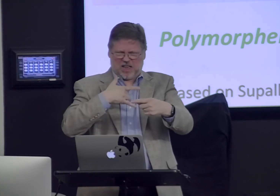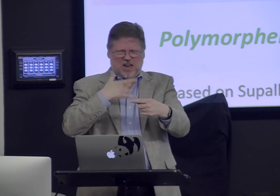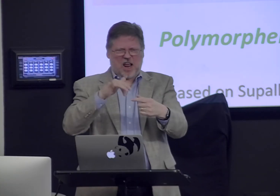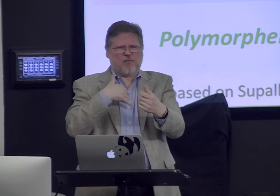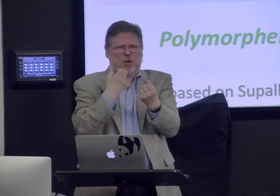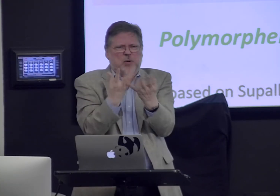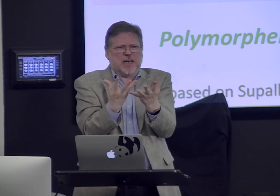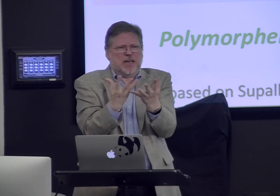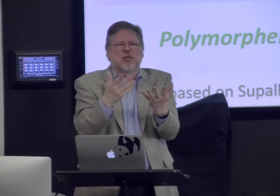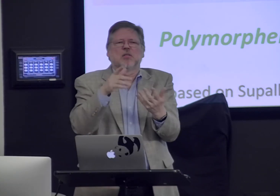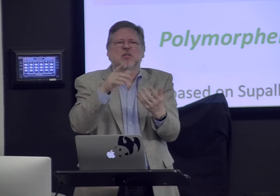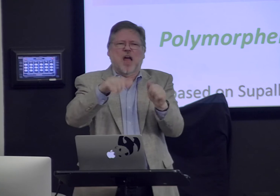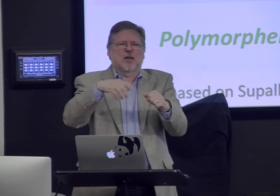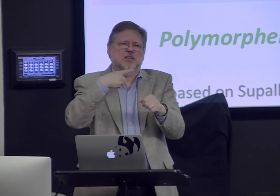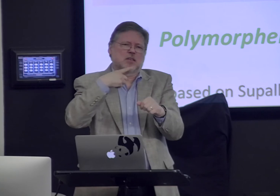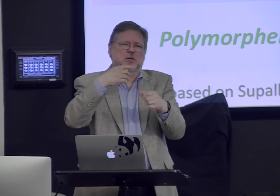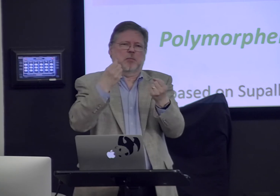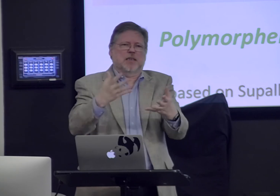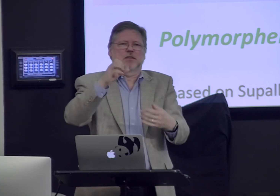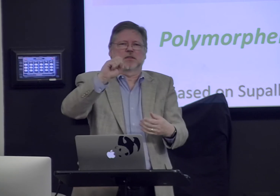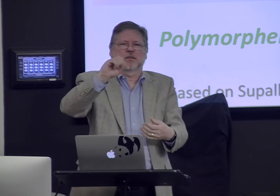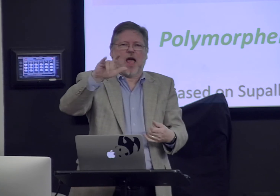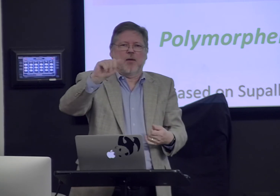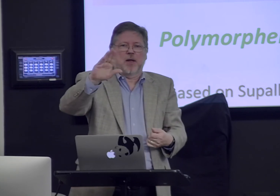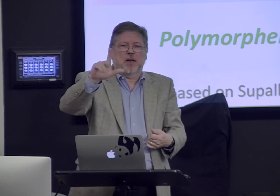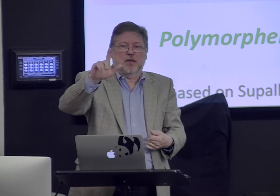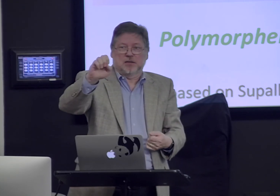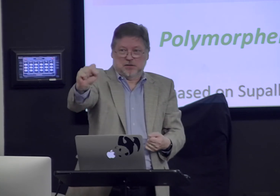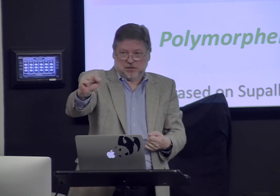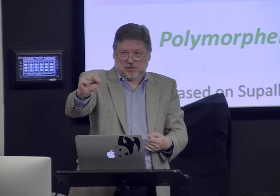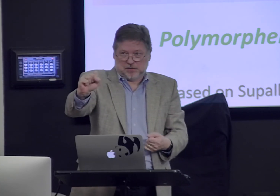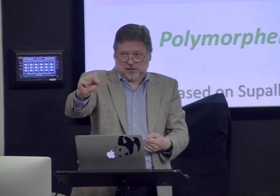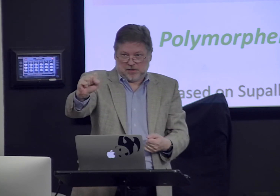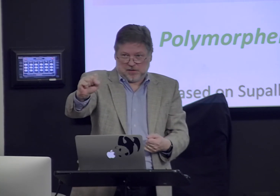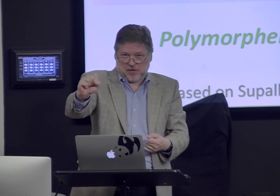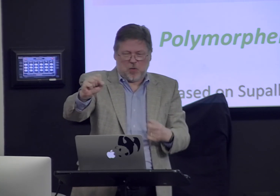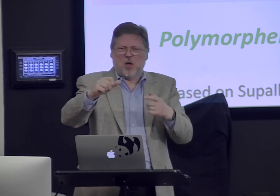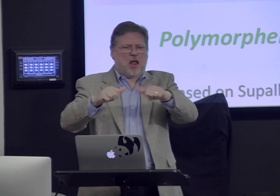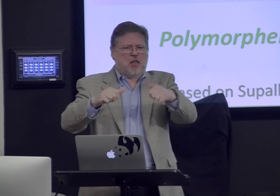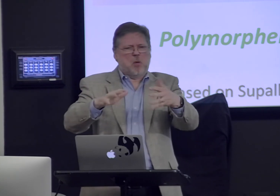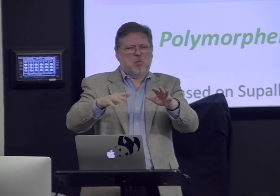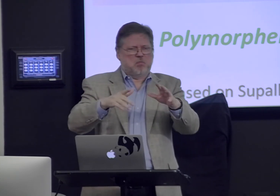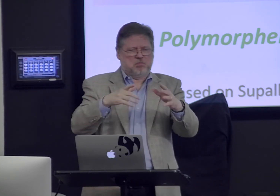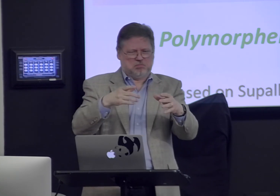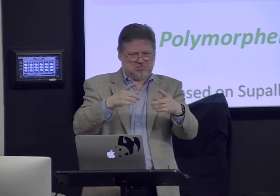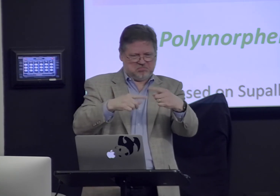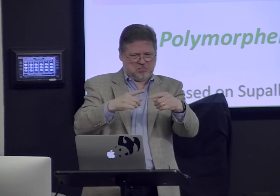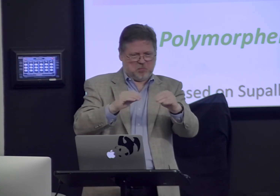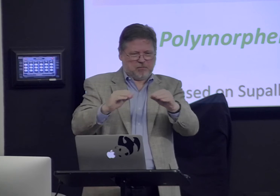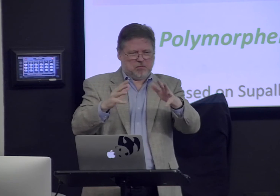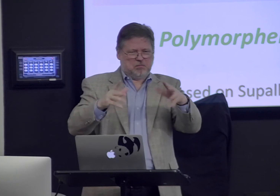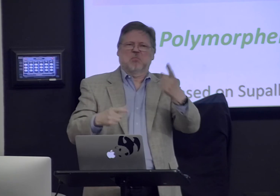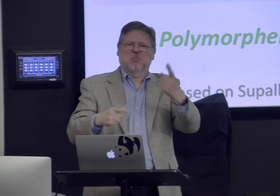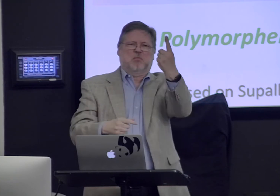as phrases. Now, you could say that one word has